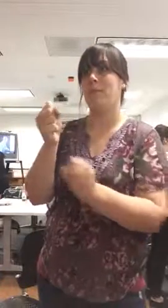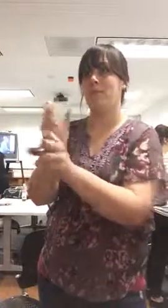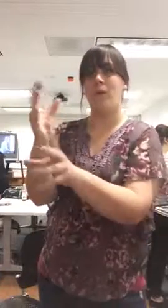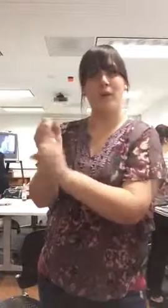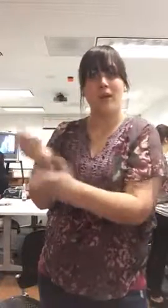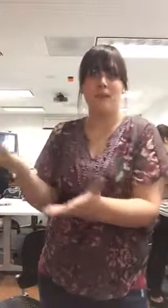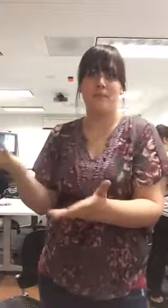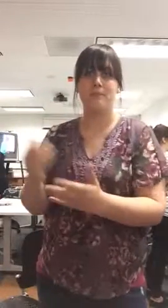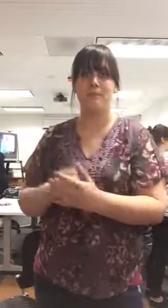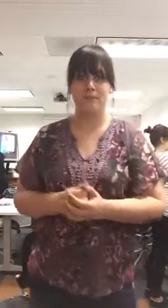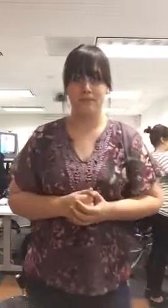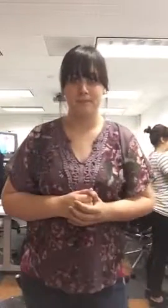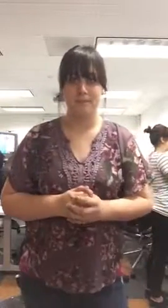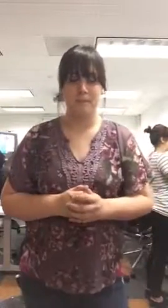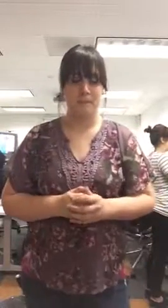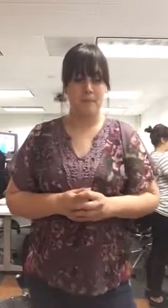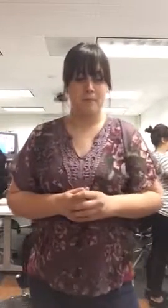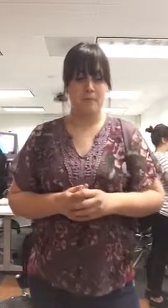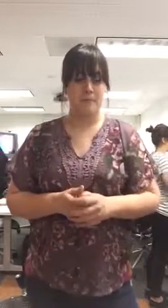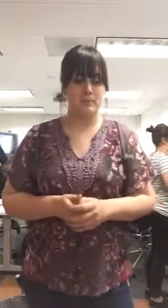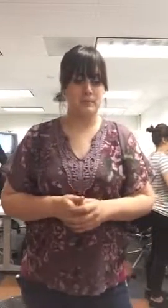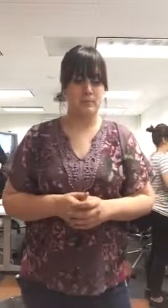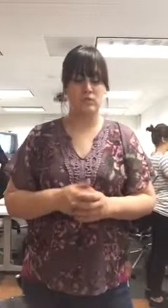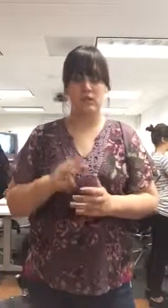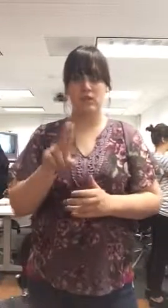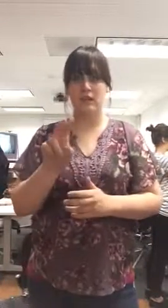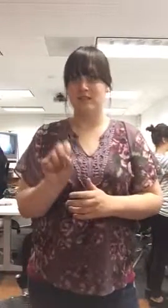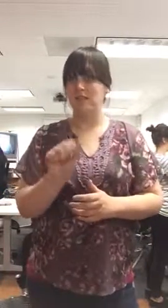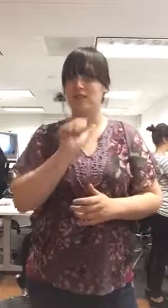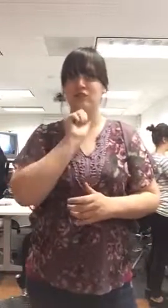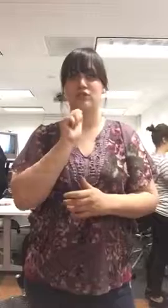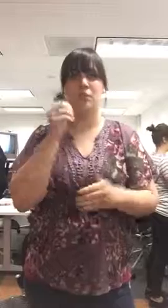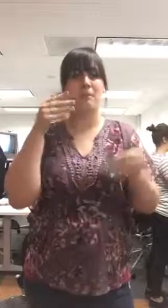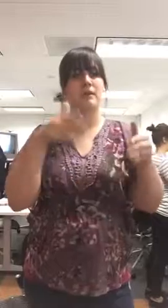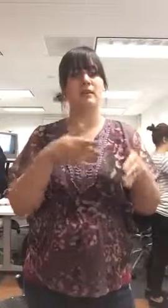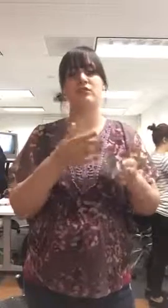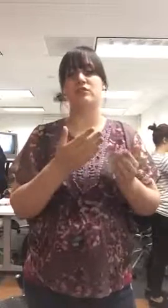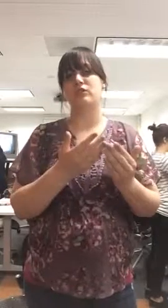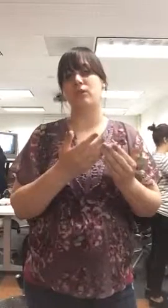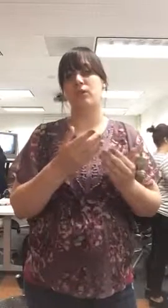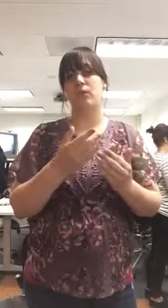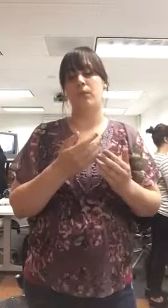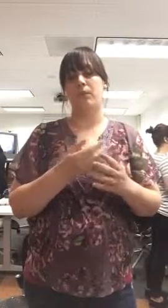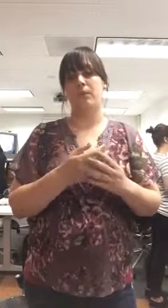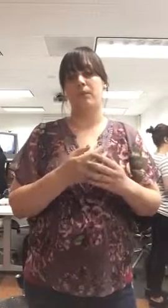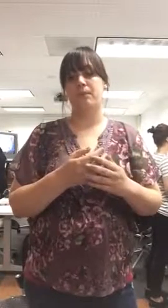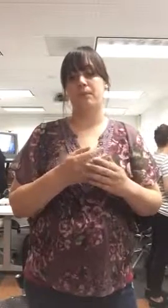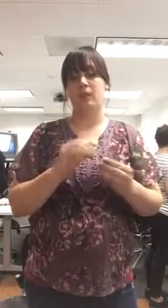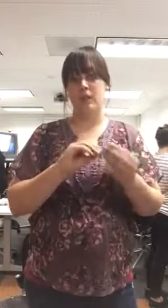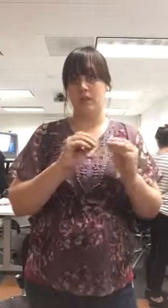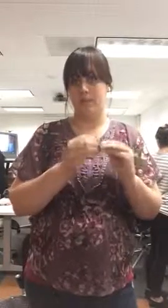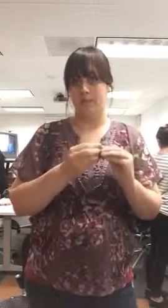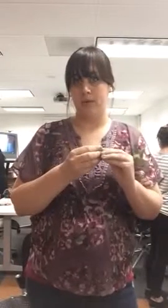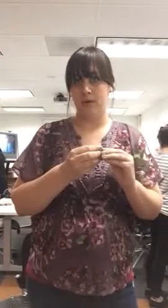a lot of people in the United States don't pay too much attention to is this, the number of livestock that was